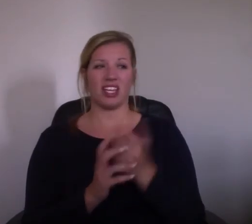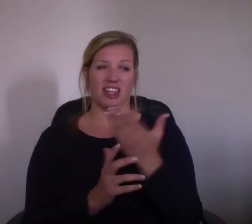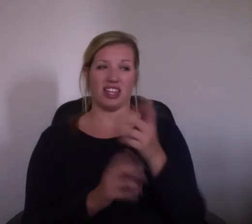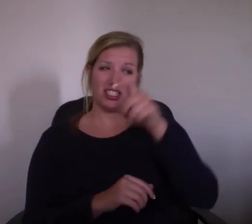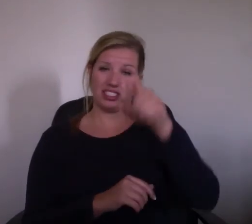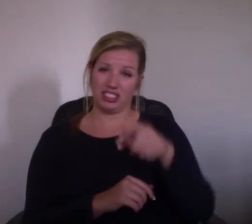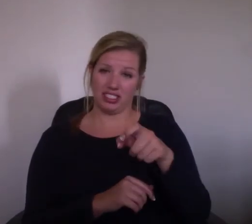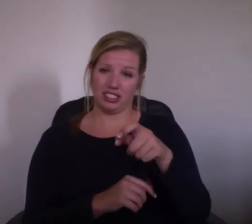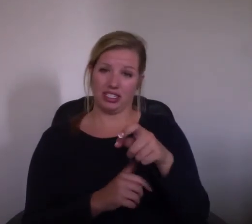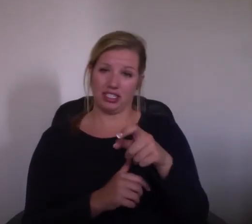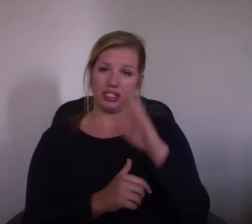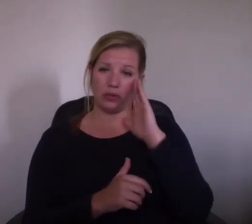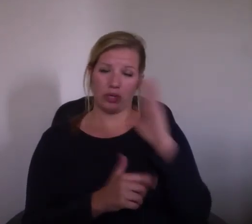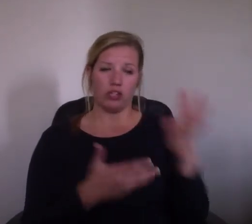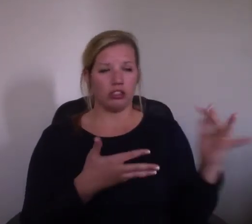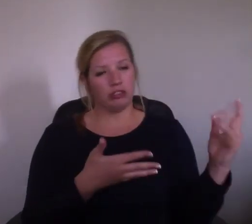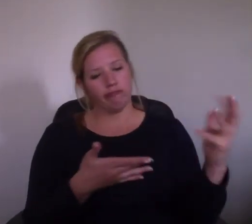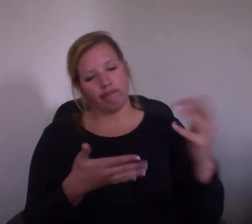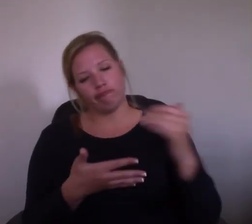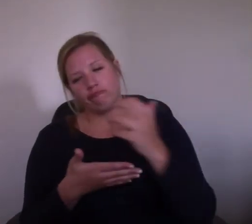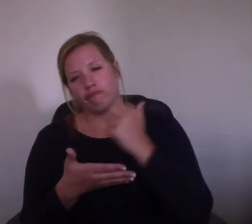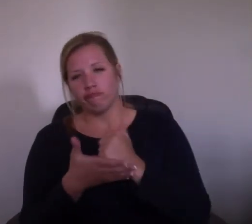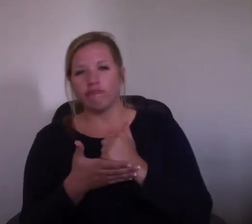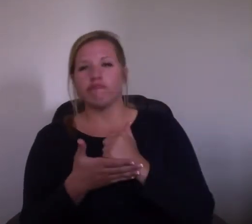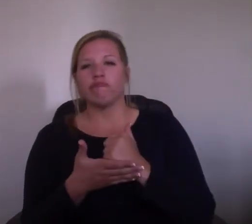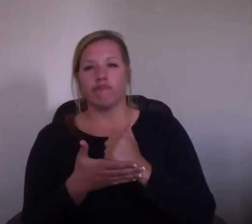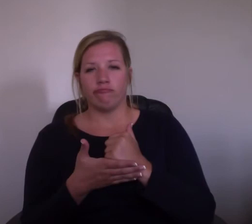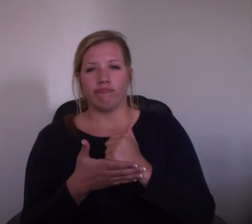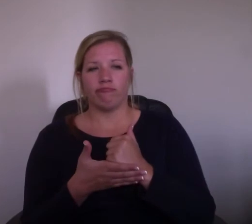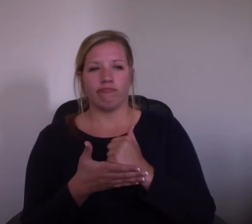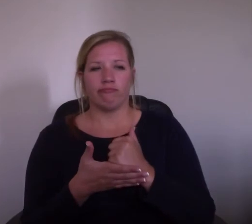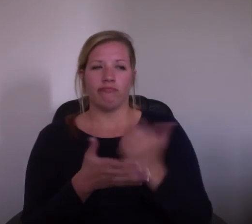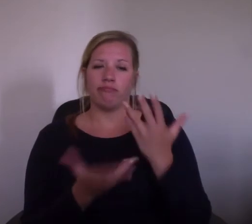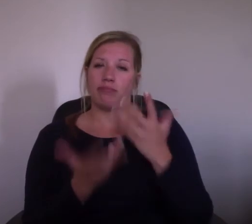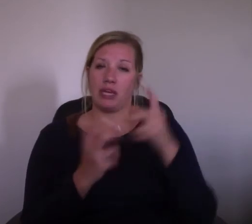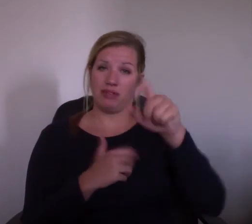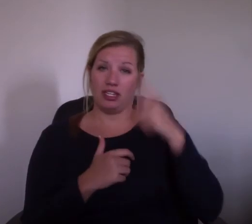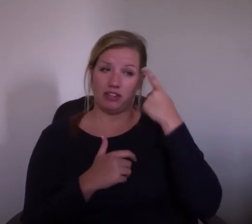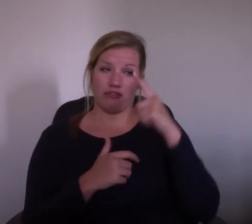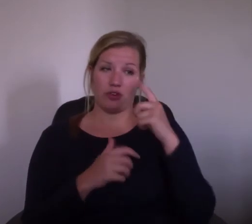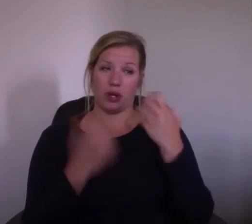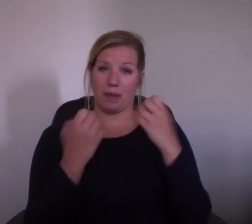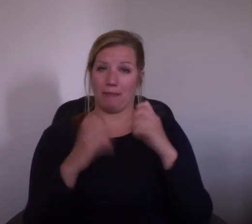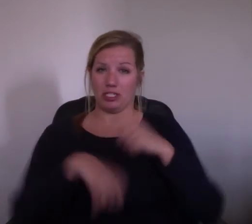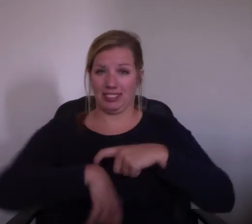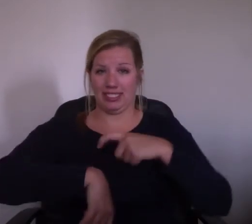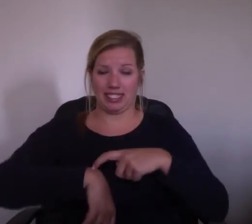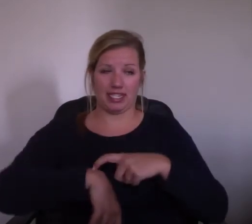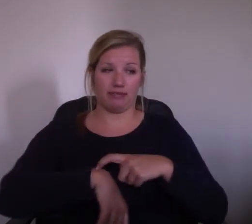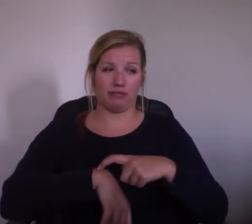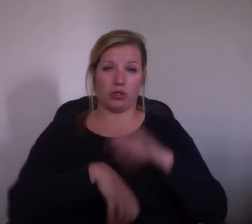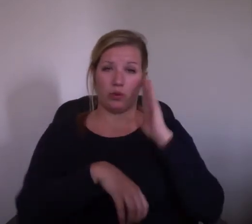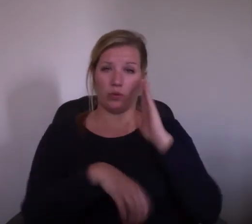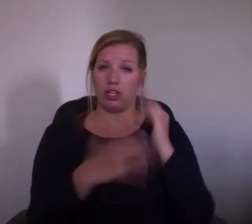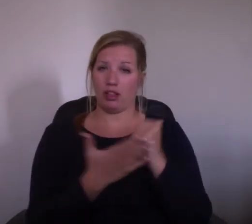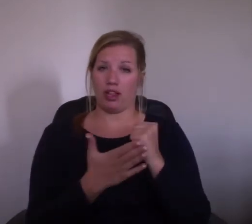gather together that you might need in the event of an emergency and will help you get by for a short period of